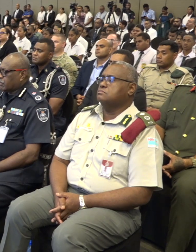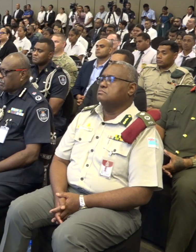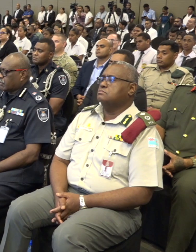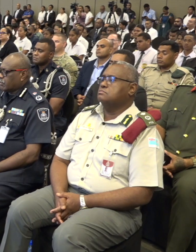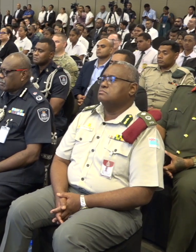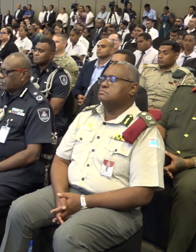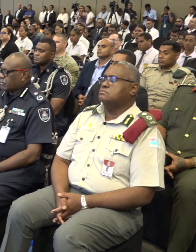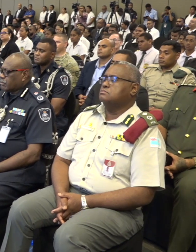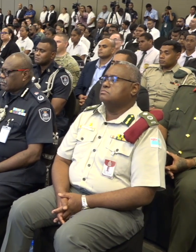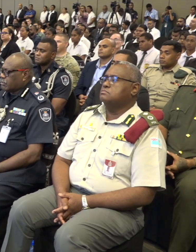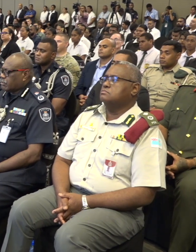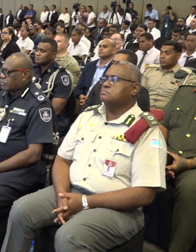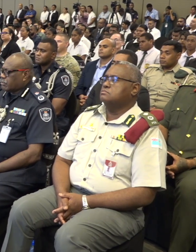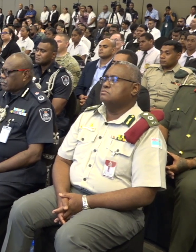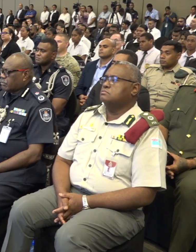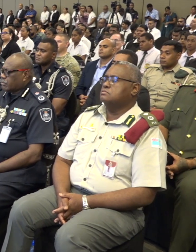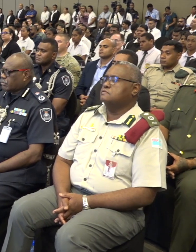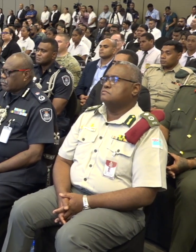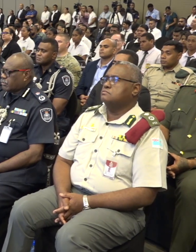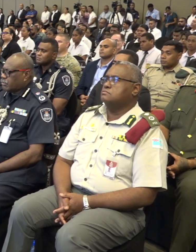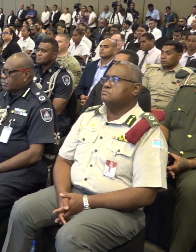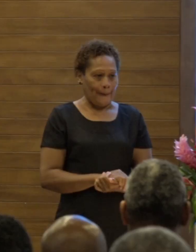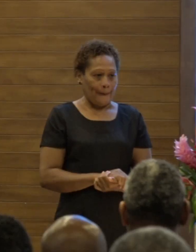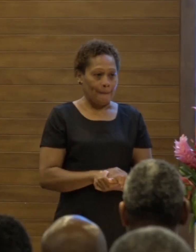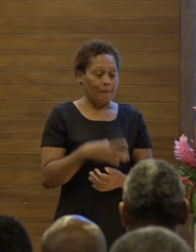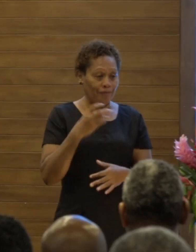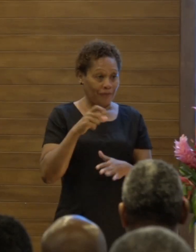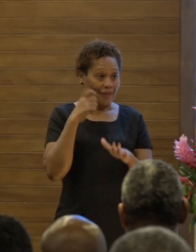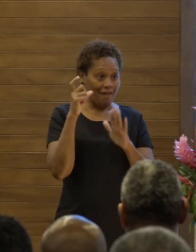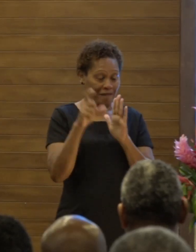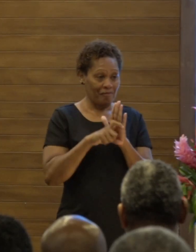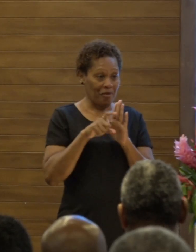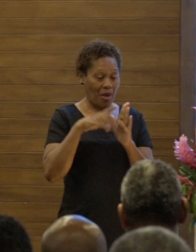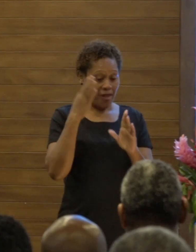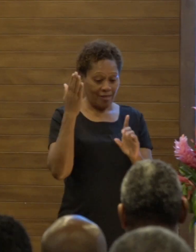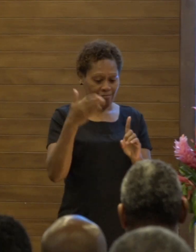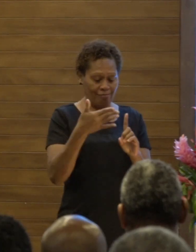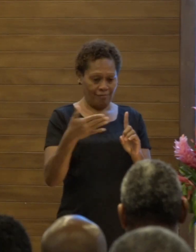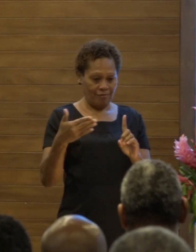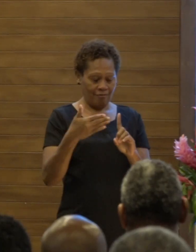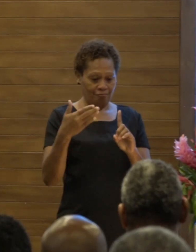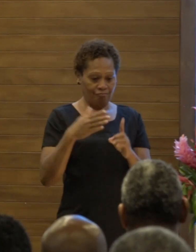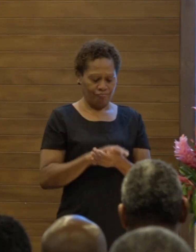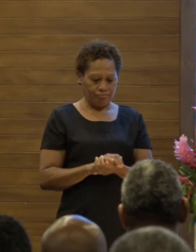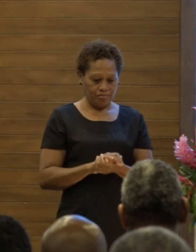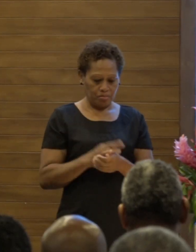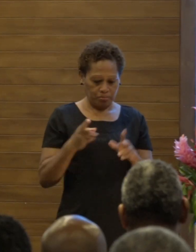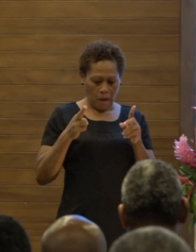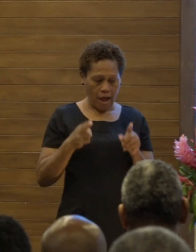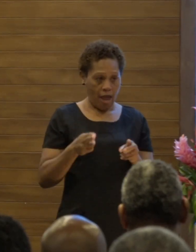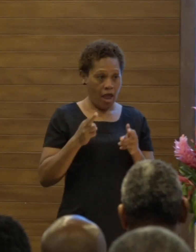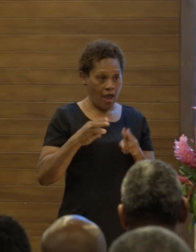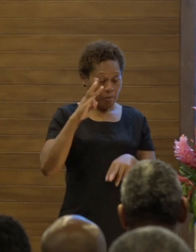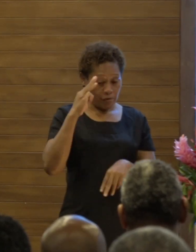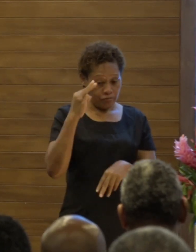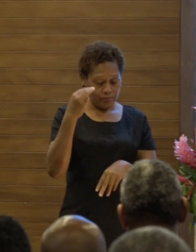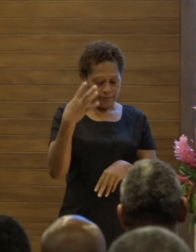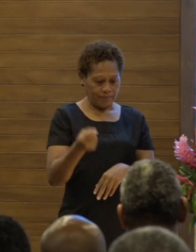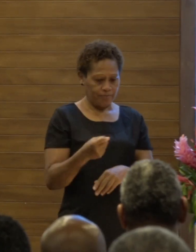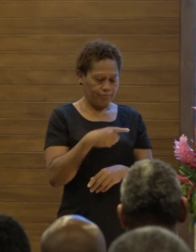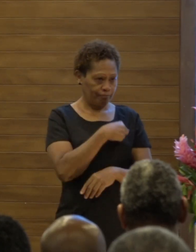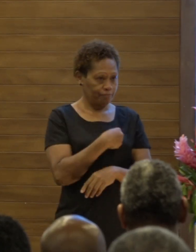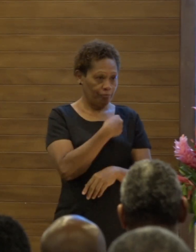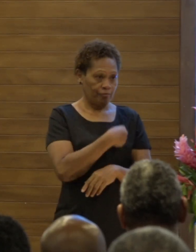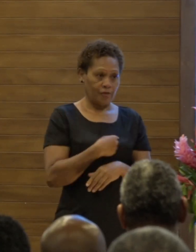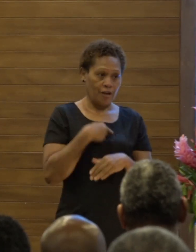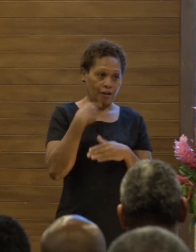succeed. Plan are often driven by goals, timelines, measurable outcomes, and human wisdom. However, when we commit this to the